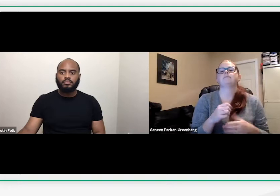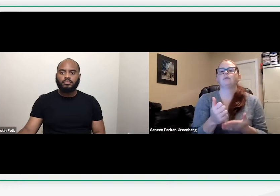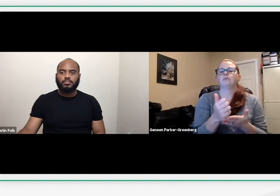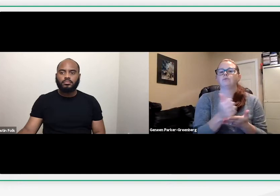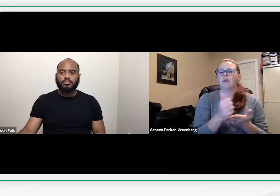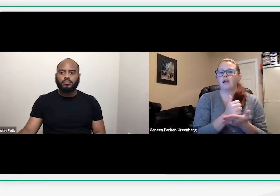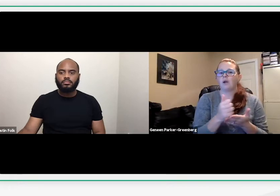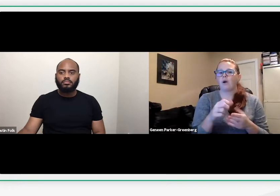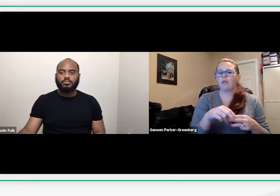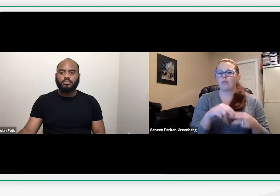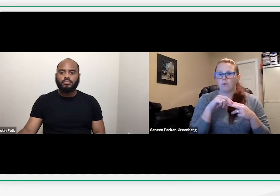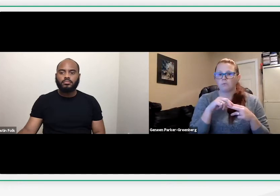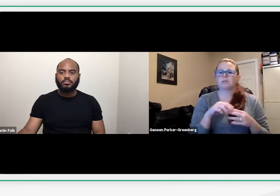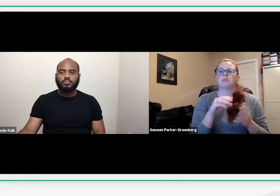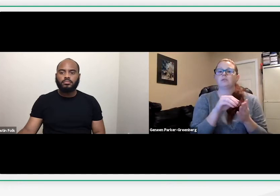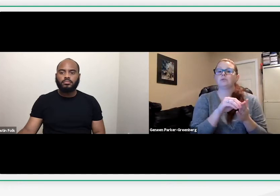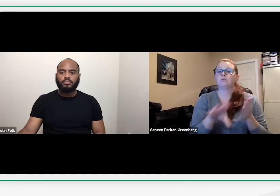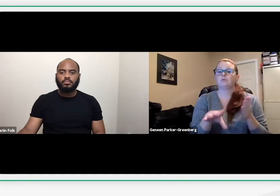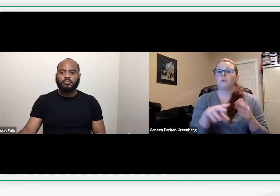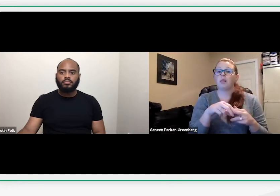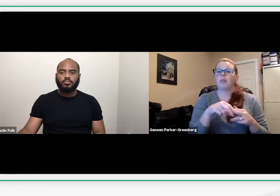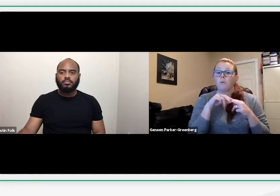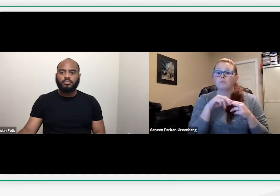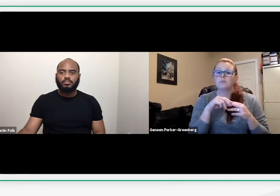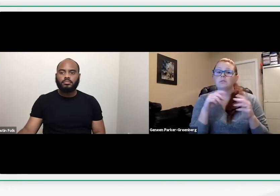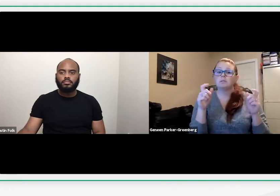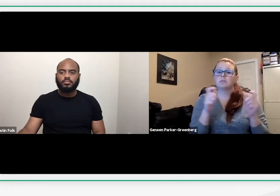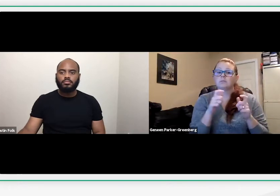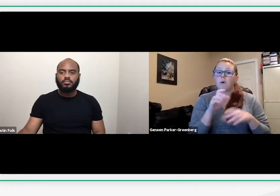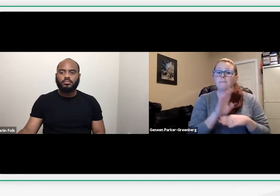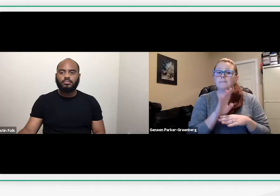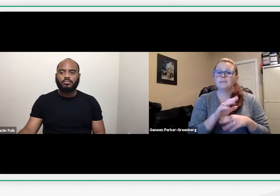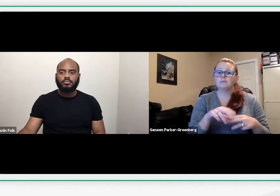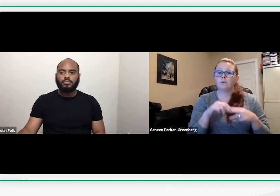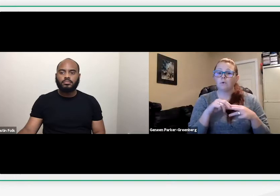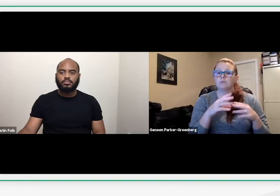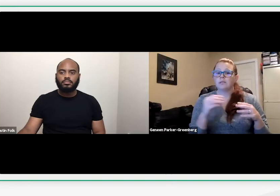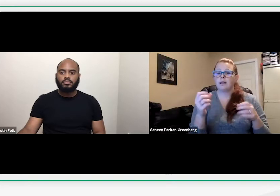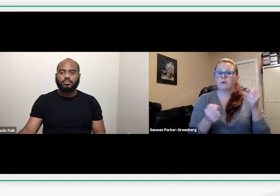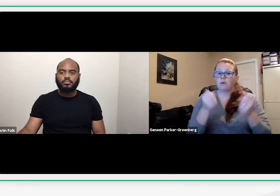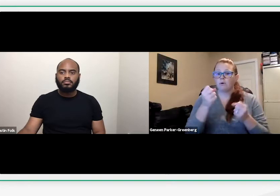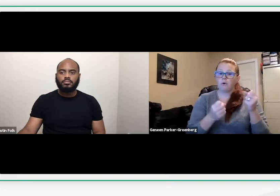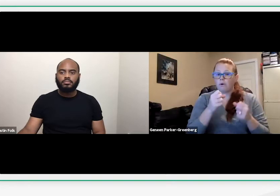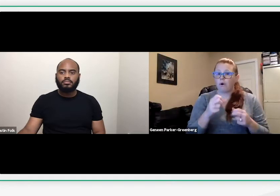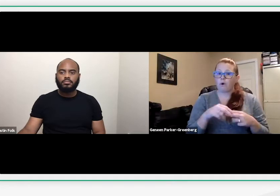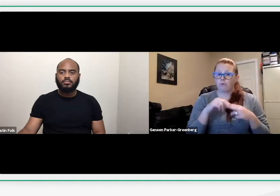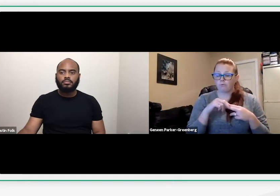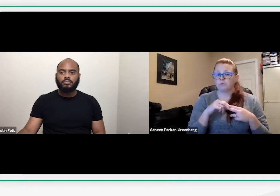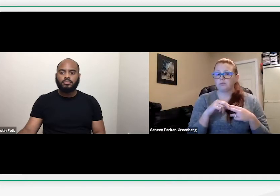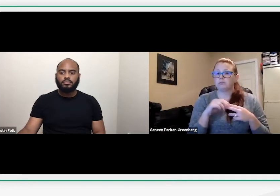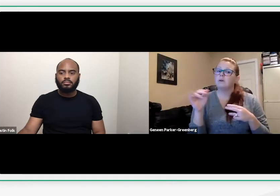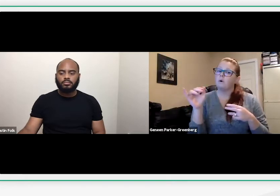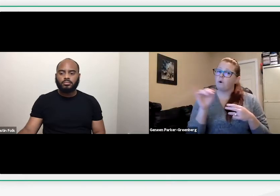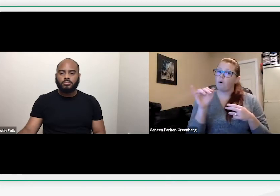So I have oversight experience with mortgage loans, credit card loans, student loans, small business